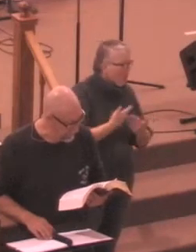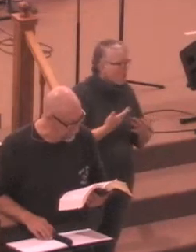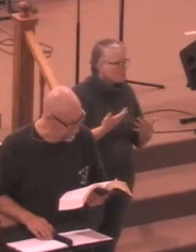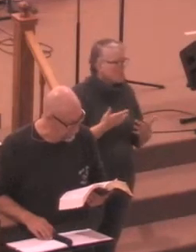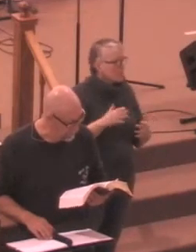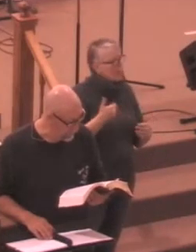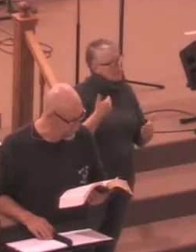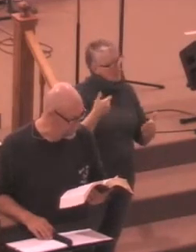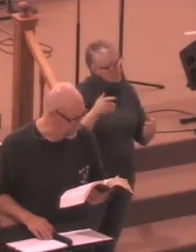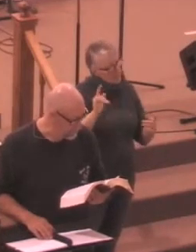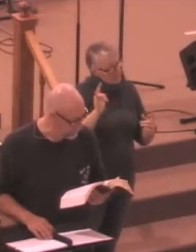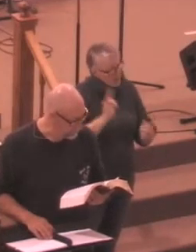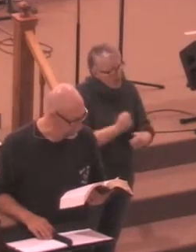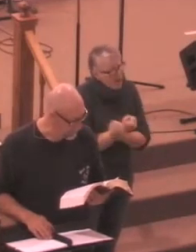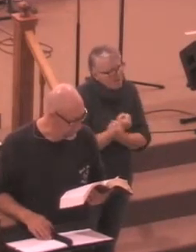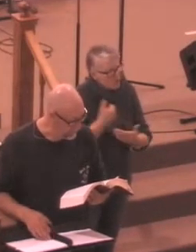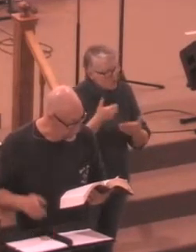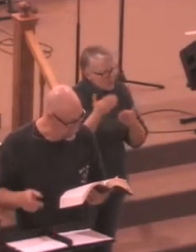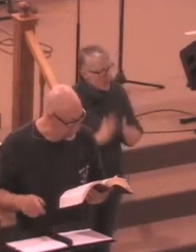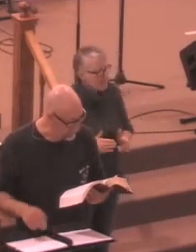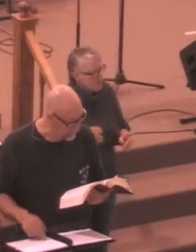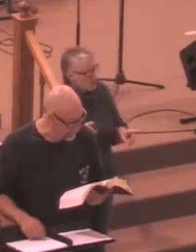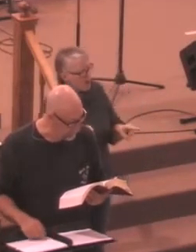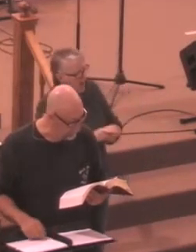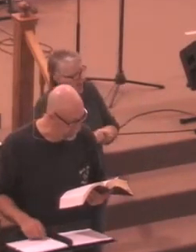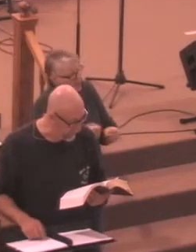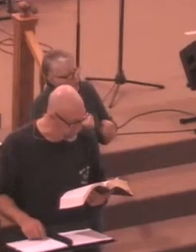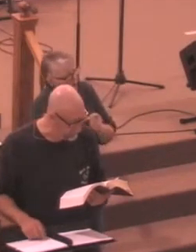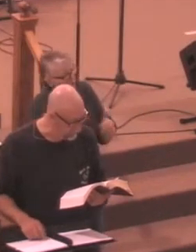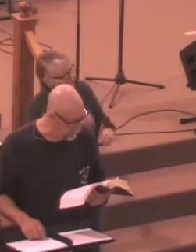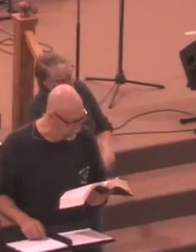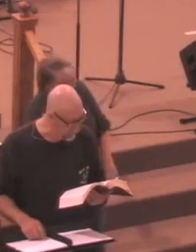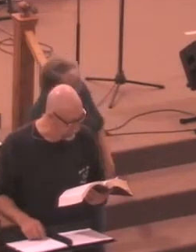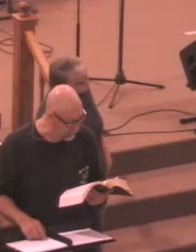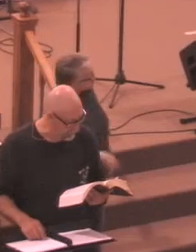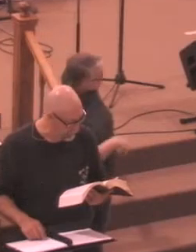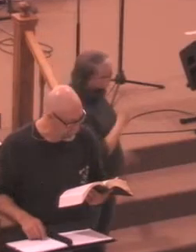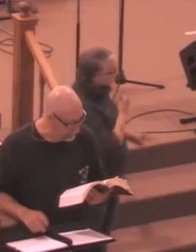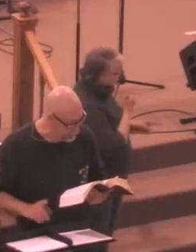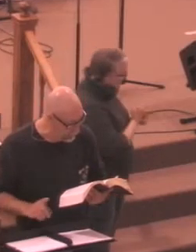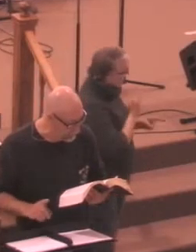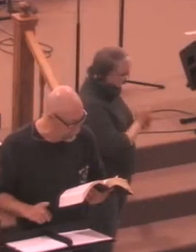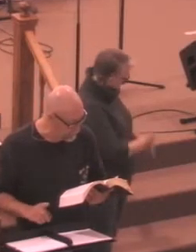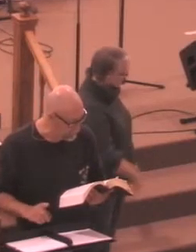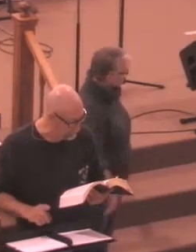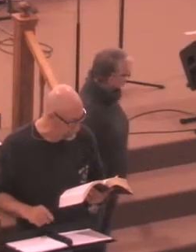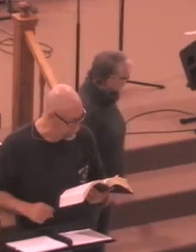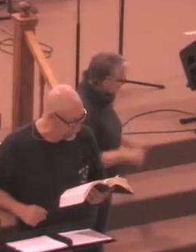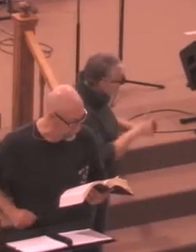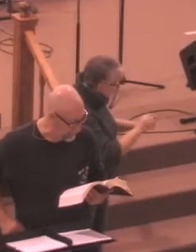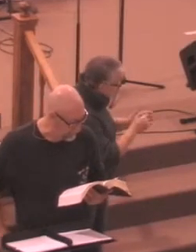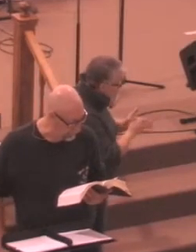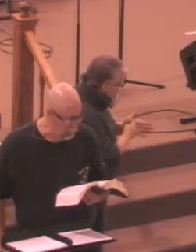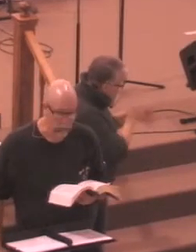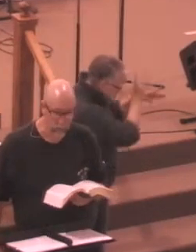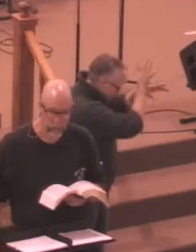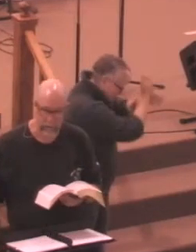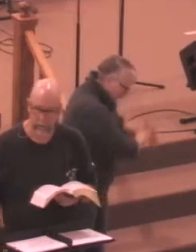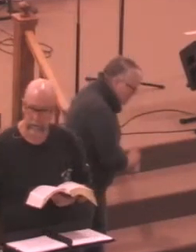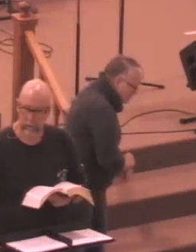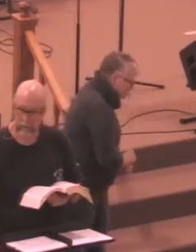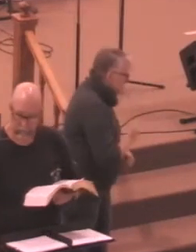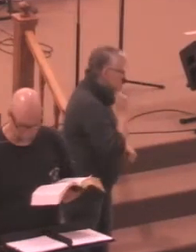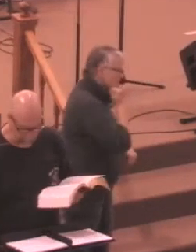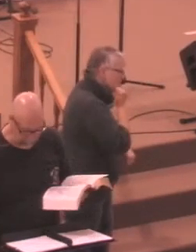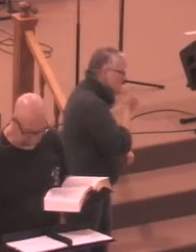your neighbor as yourself. And Jesus said to him, you have answered correctly. Do this habitually and you